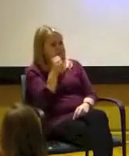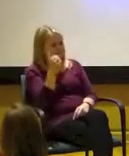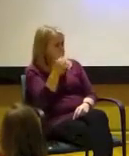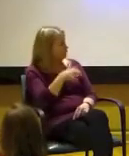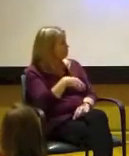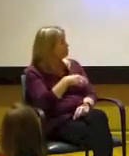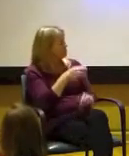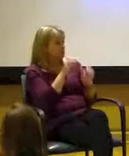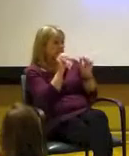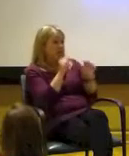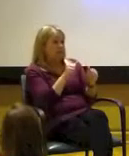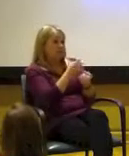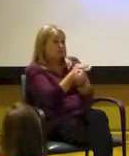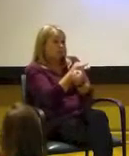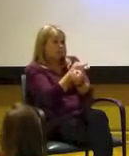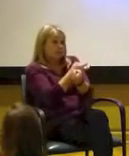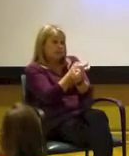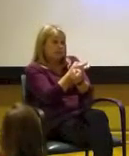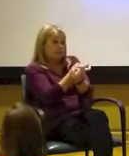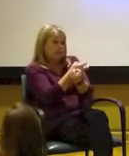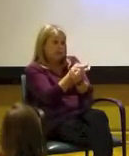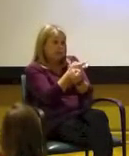There can be orthopedic